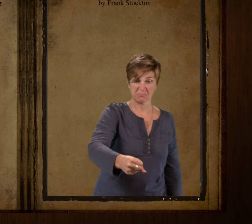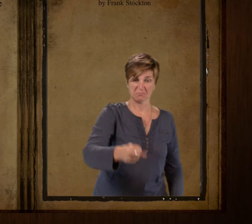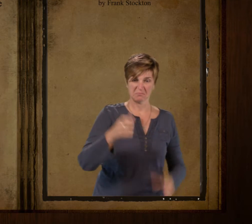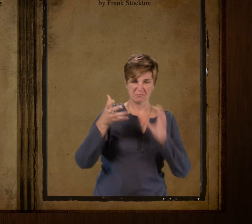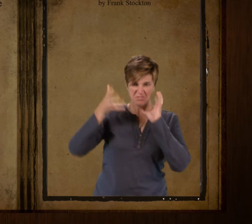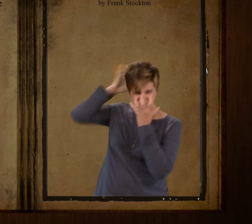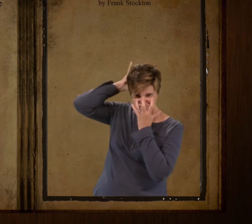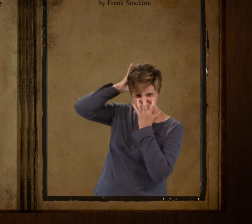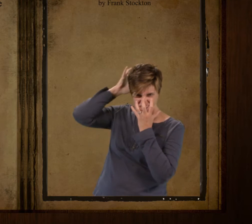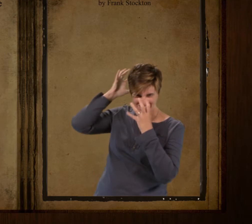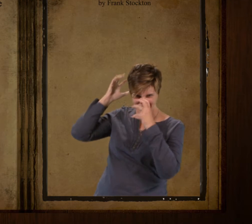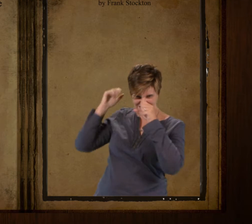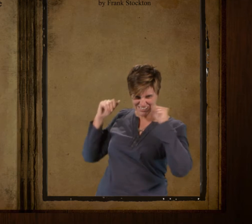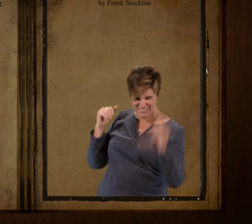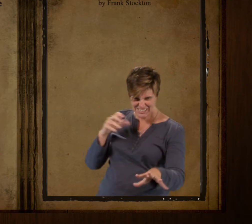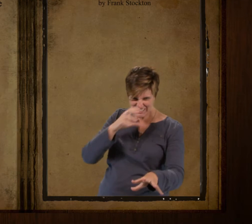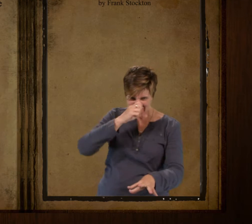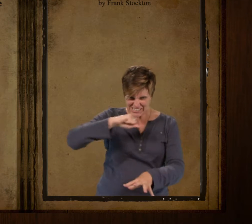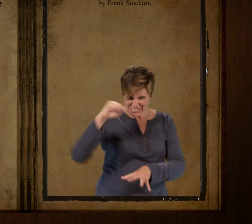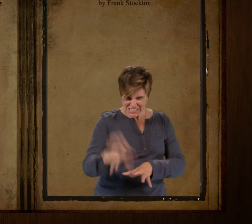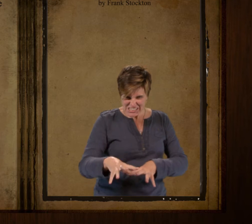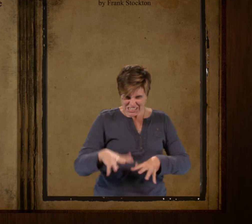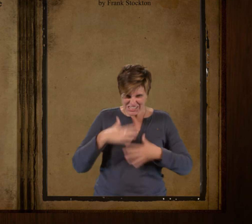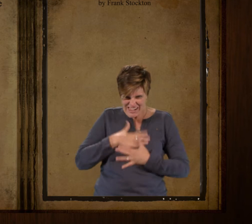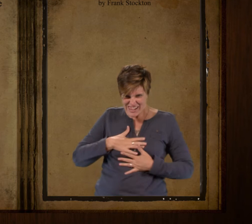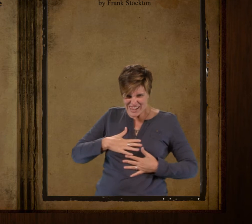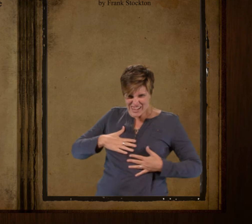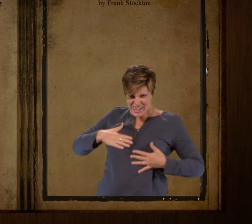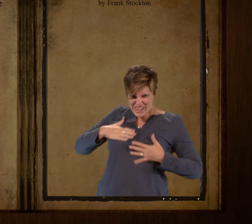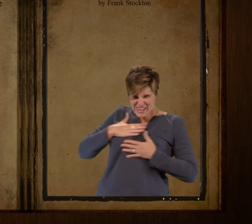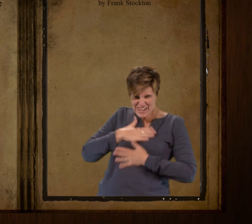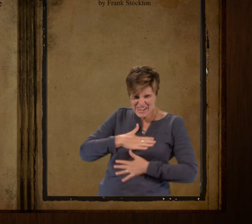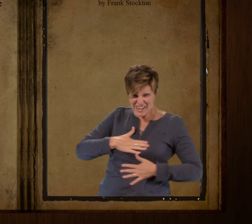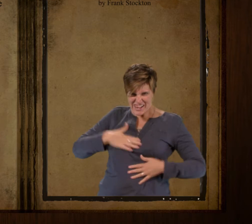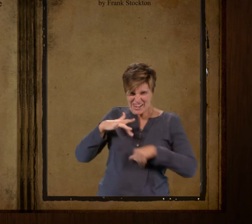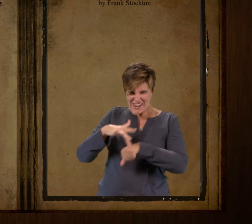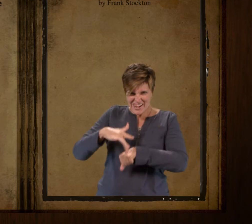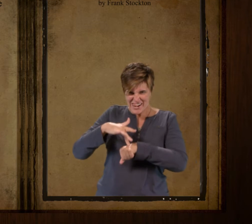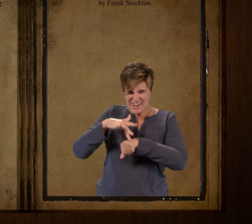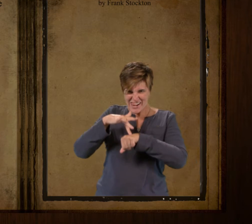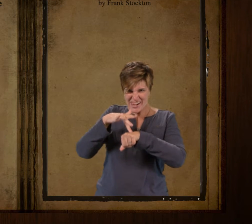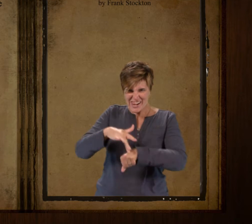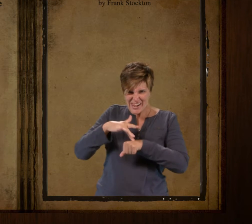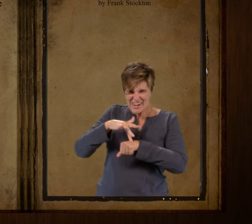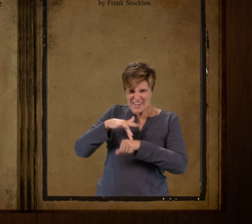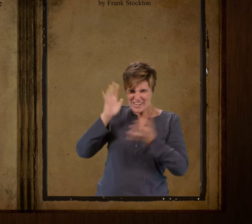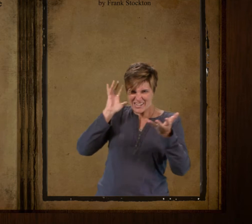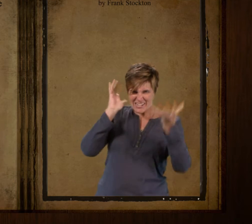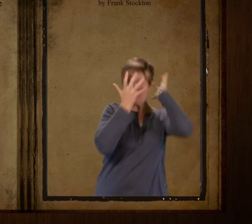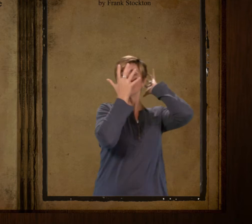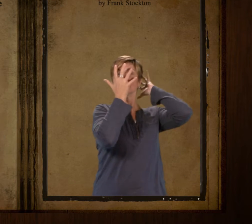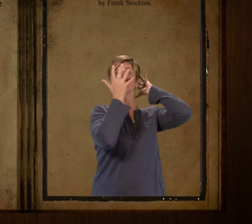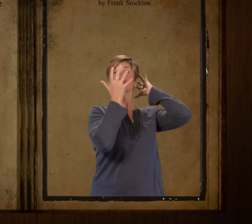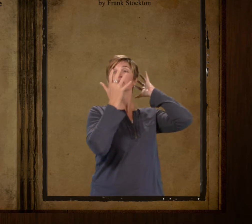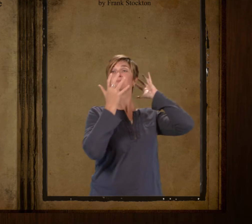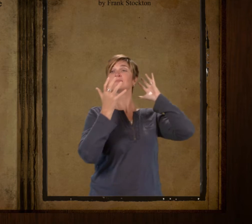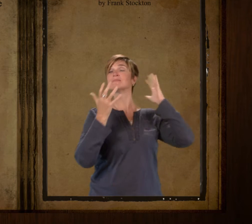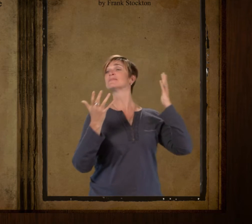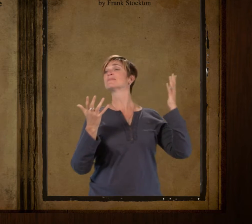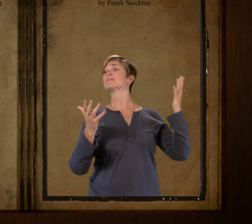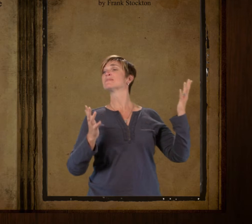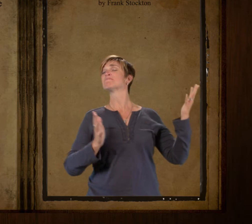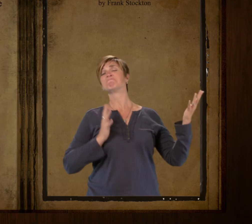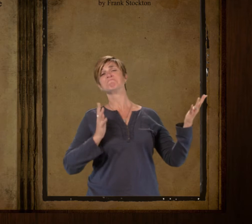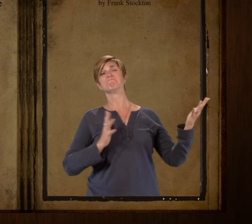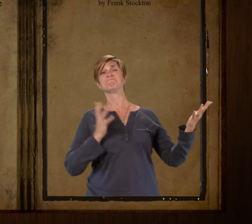who, every barleycorn a king, knew no tradition to which he owed more